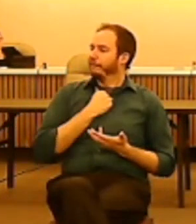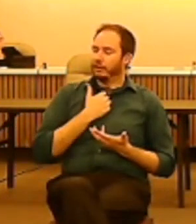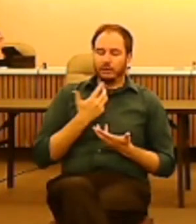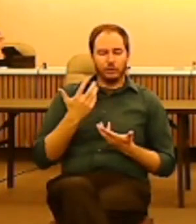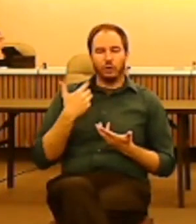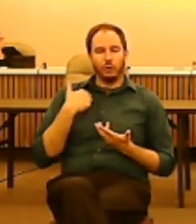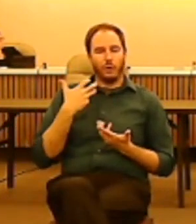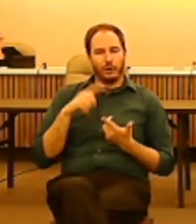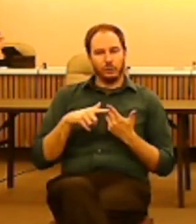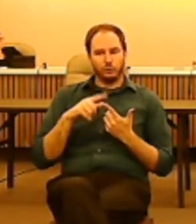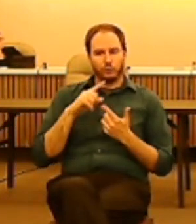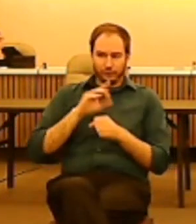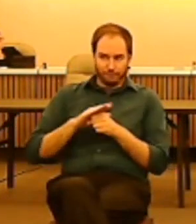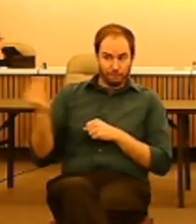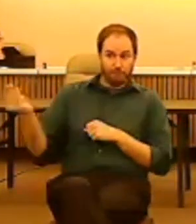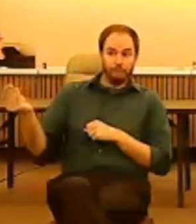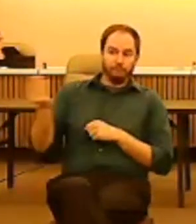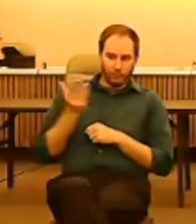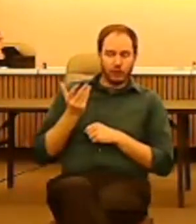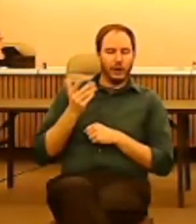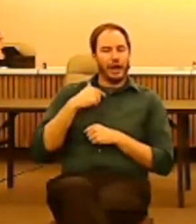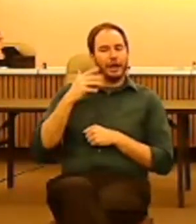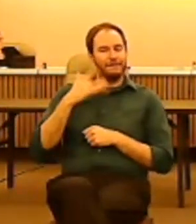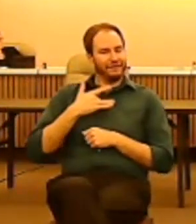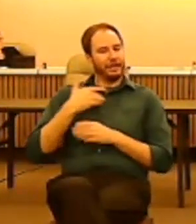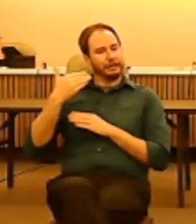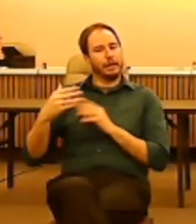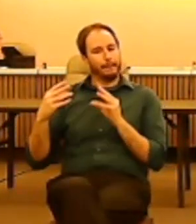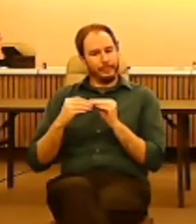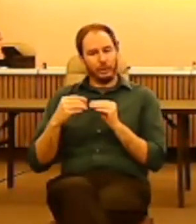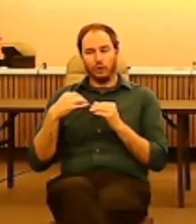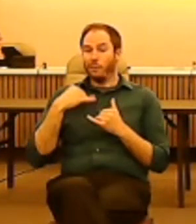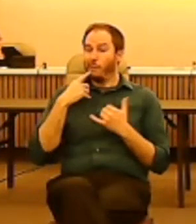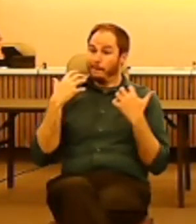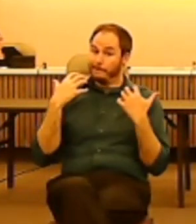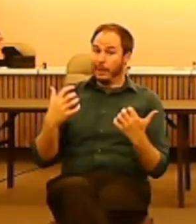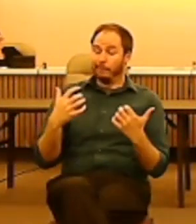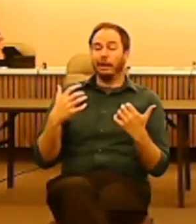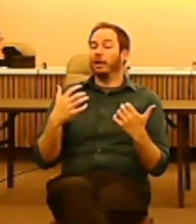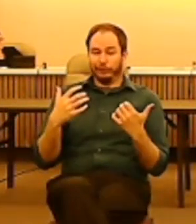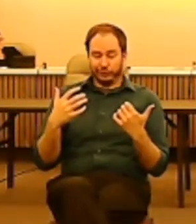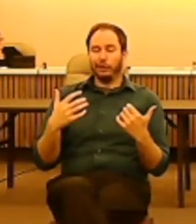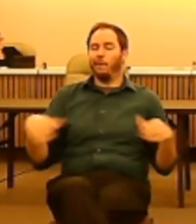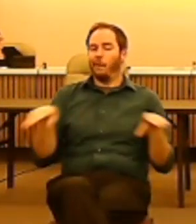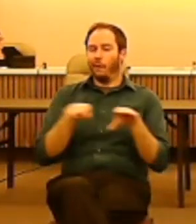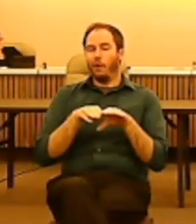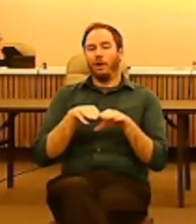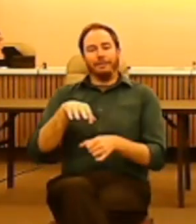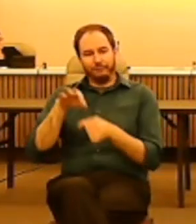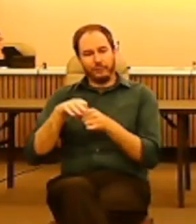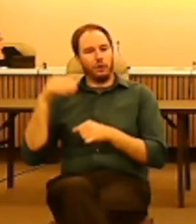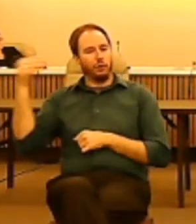get the confirmation, we'll have it by next meeting. So that's why I'd like to hold a public hearing. We'll close the public hearing. Thank you. But I want